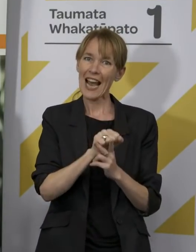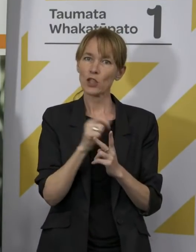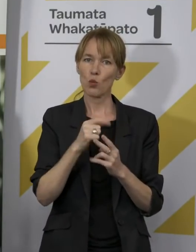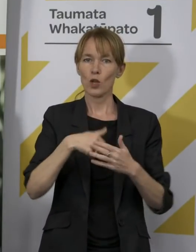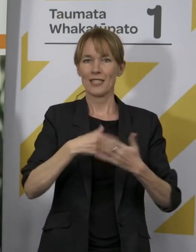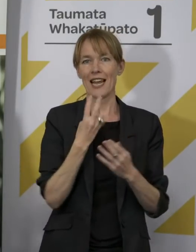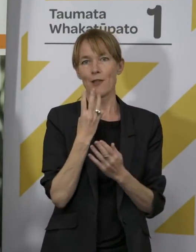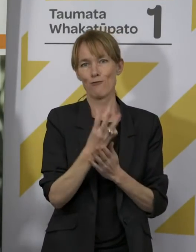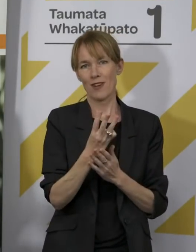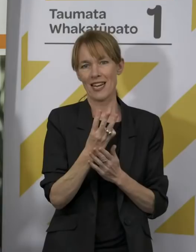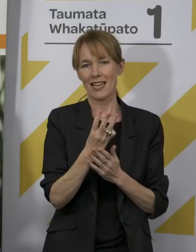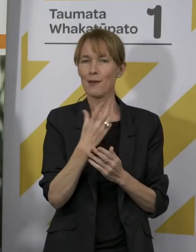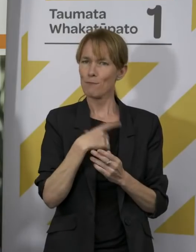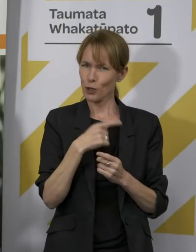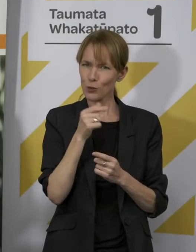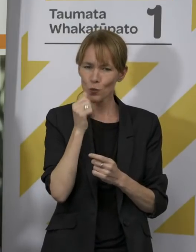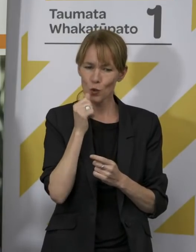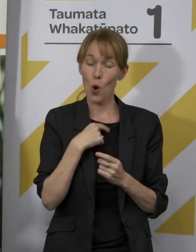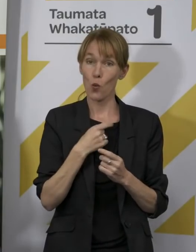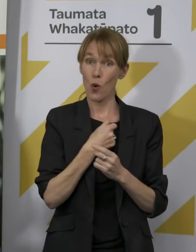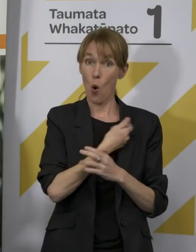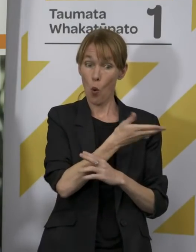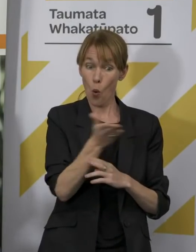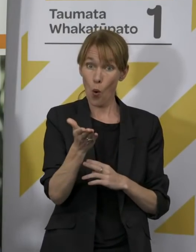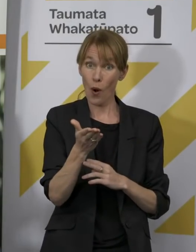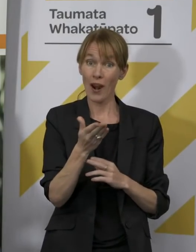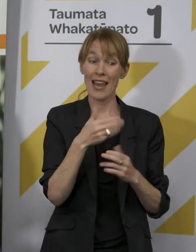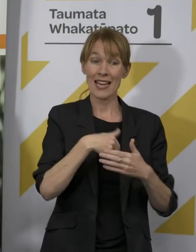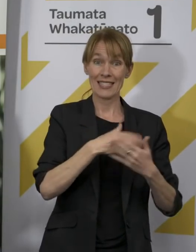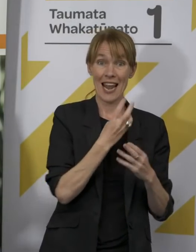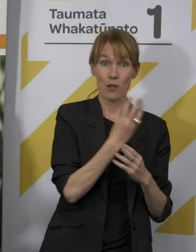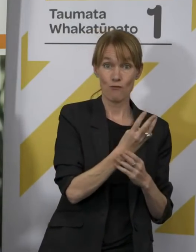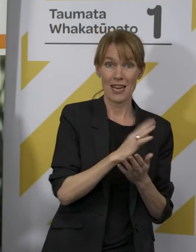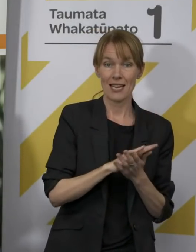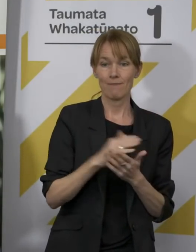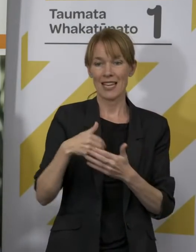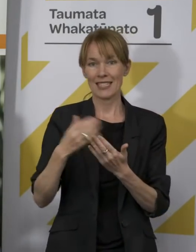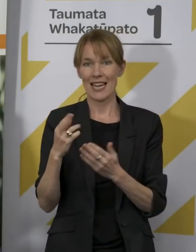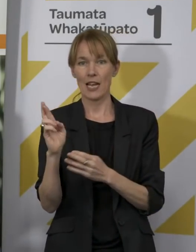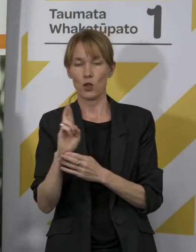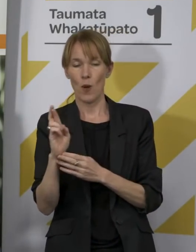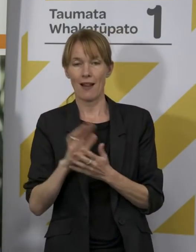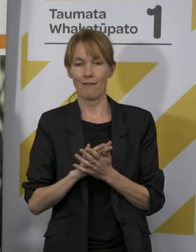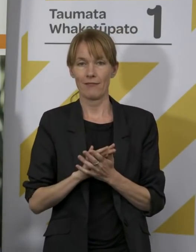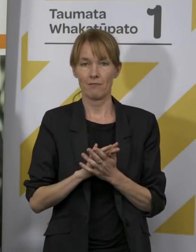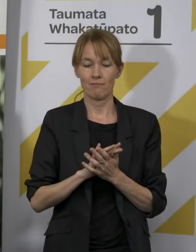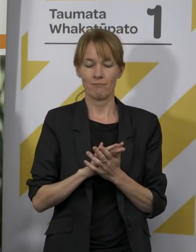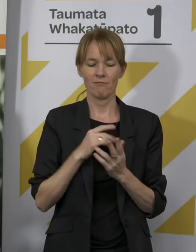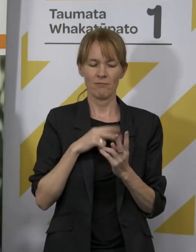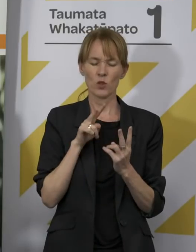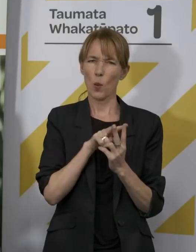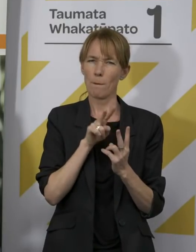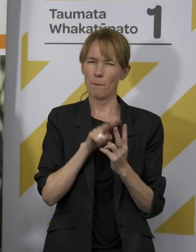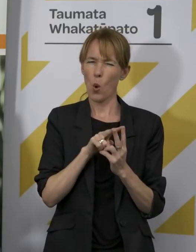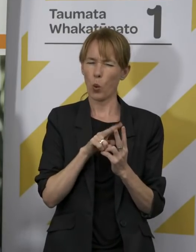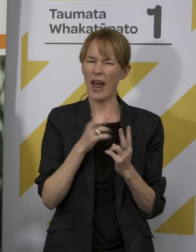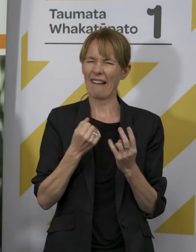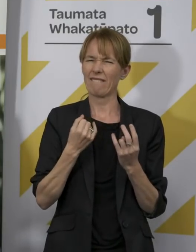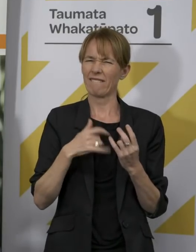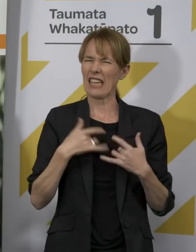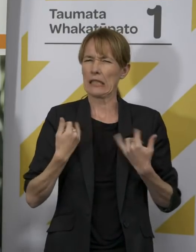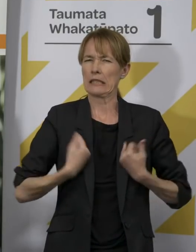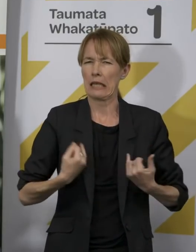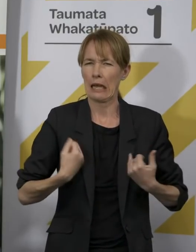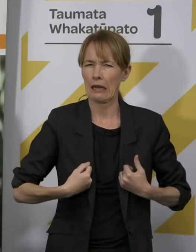3. In the second case, as you'll note, the man was also symptomatic. I can also say that one